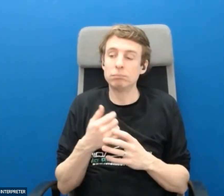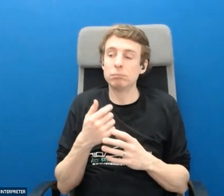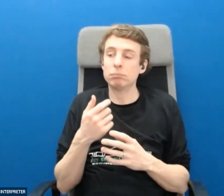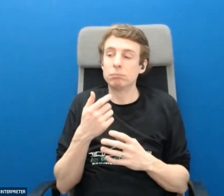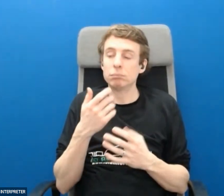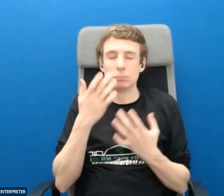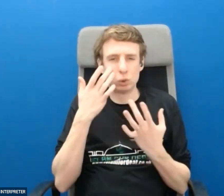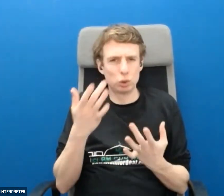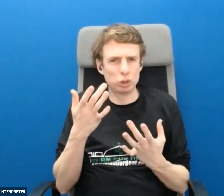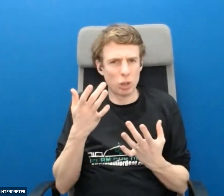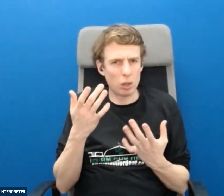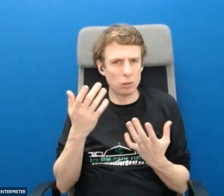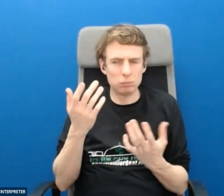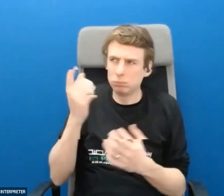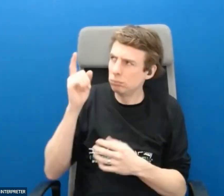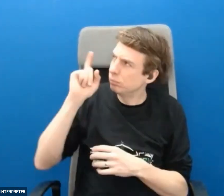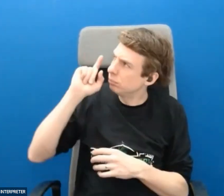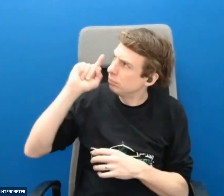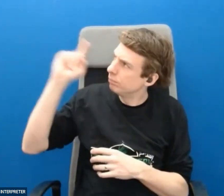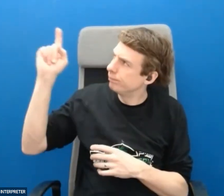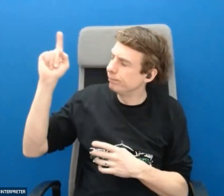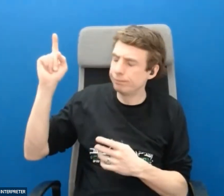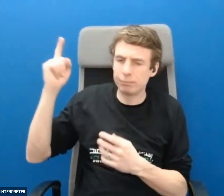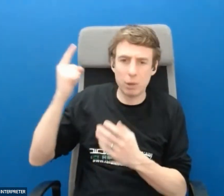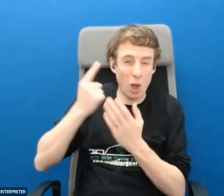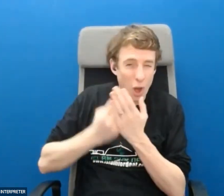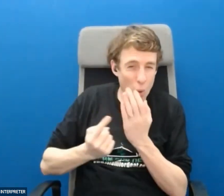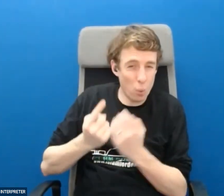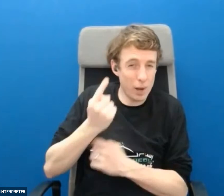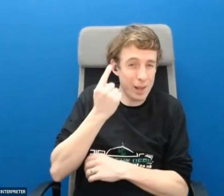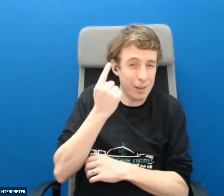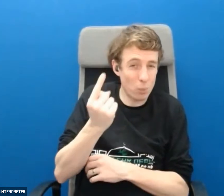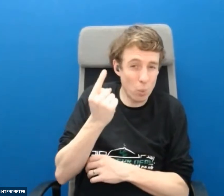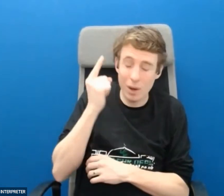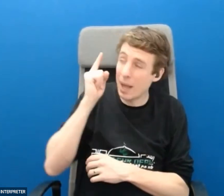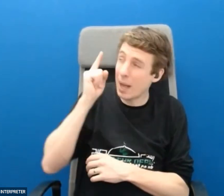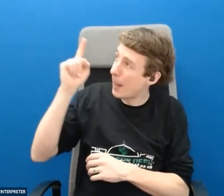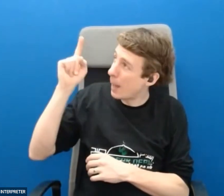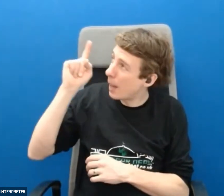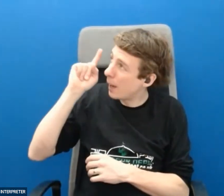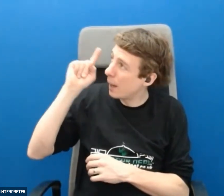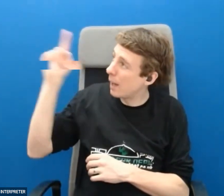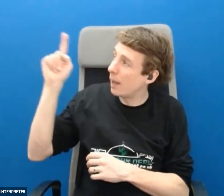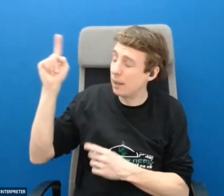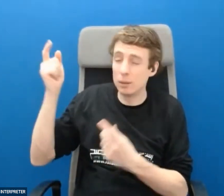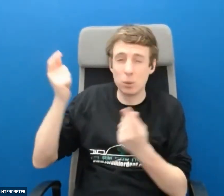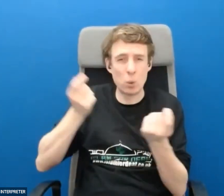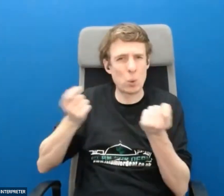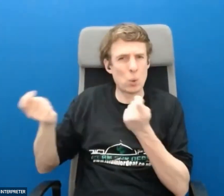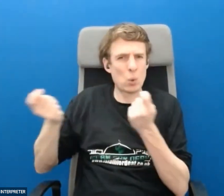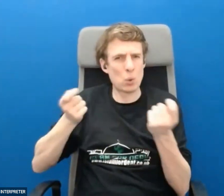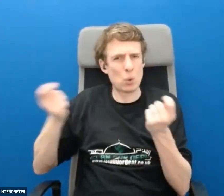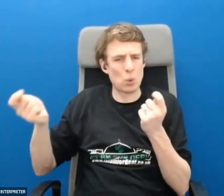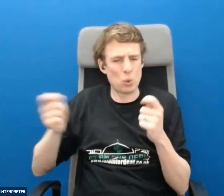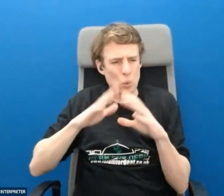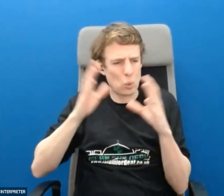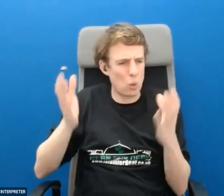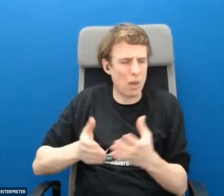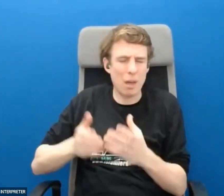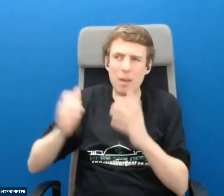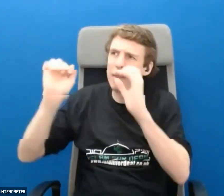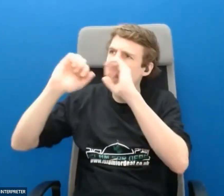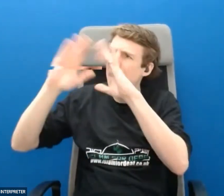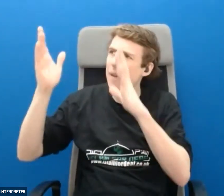dominion, he alone has ownership of the heavens and the earth, as we have mentioned previously.